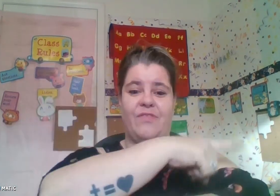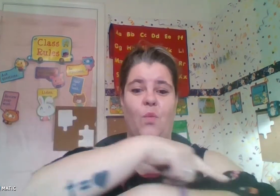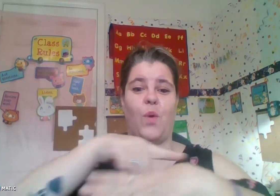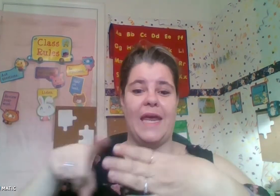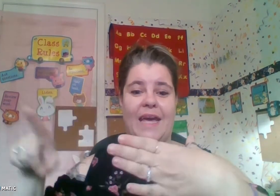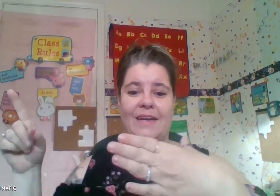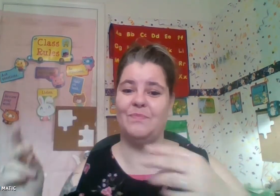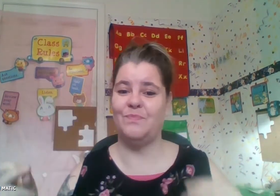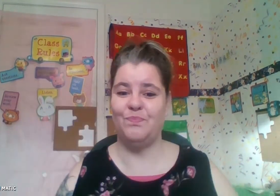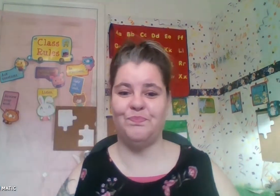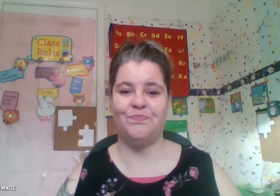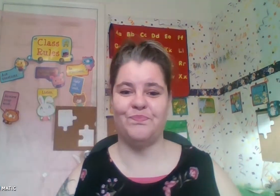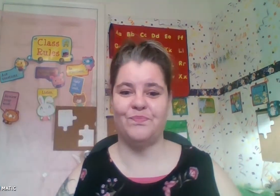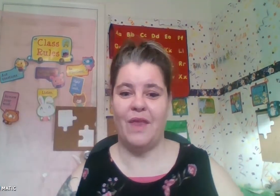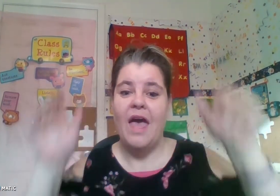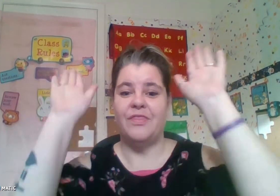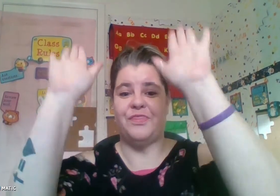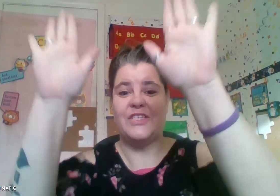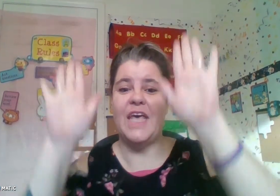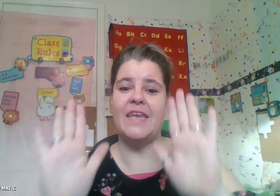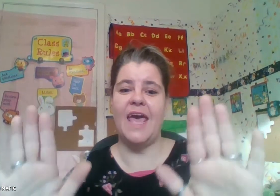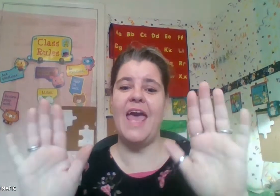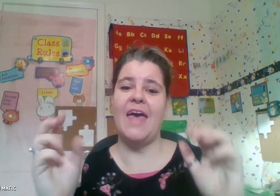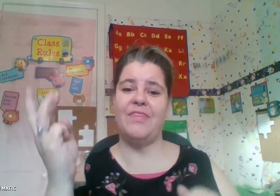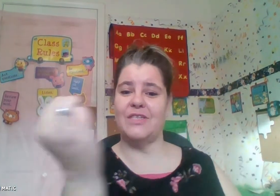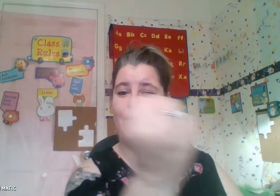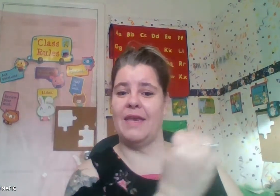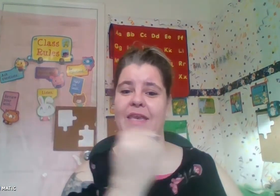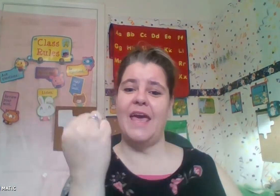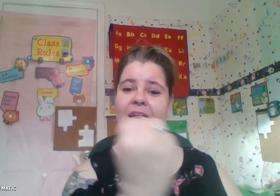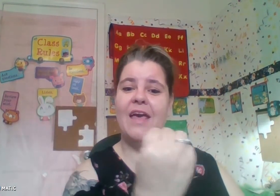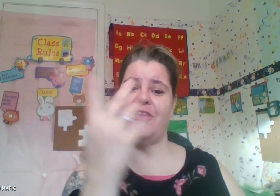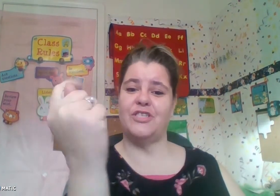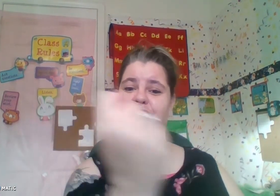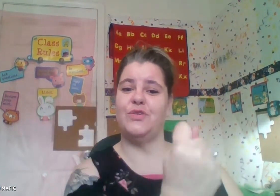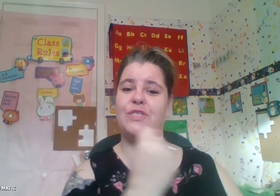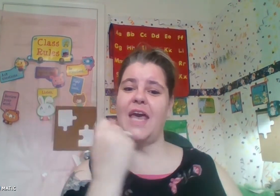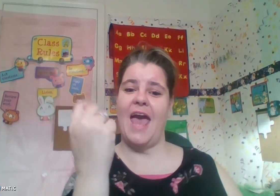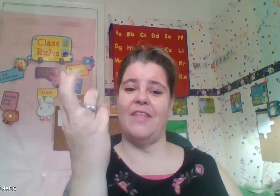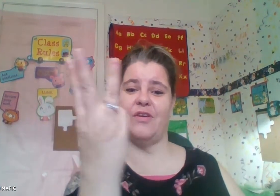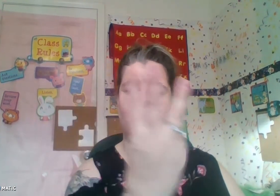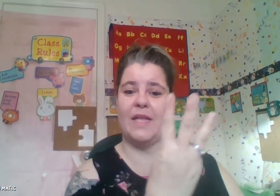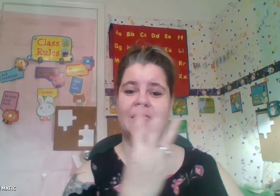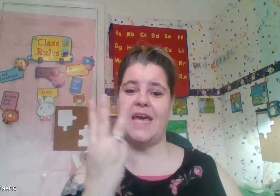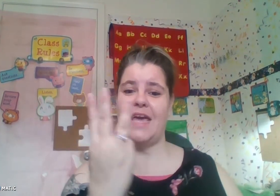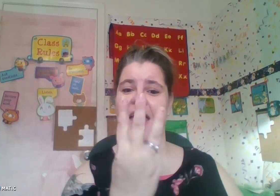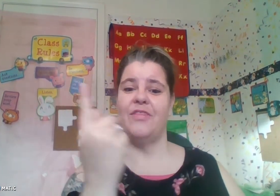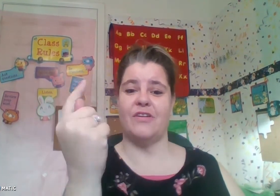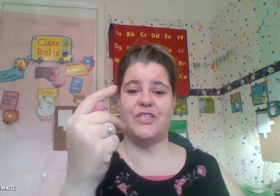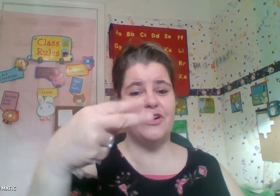the week. There's Sunday and there's Monday, there's Tuesday and there's Wednesday, there's